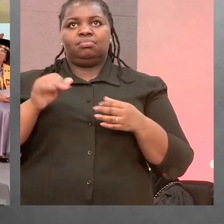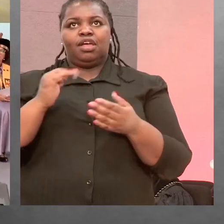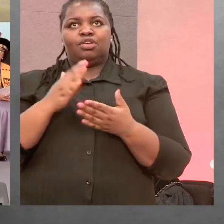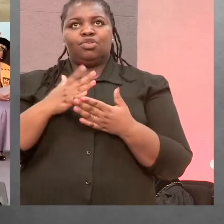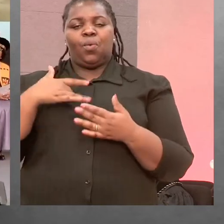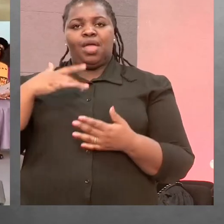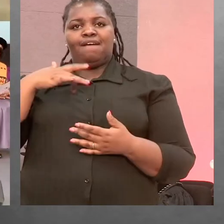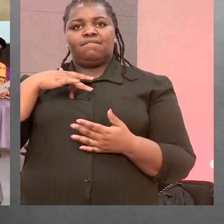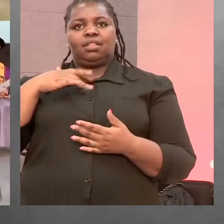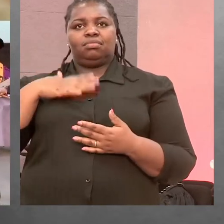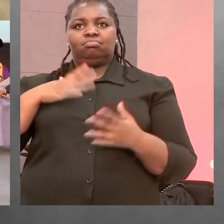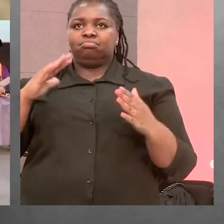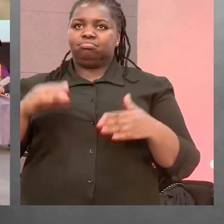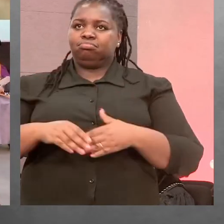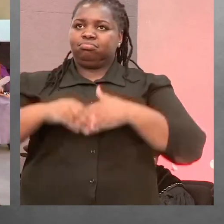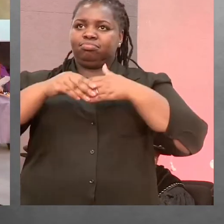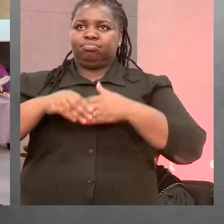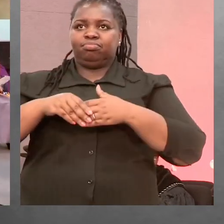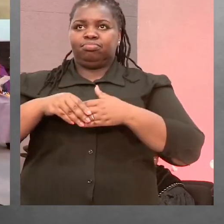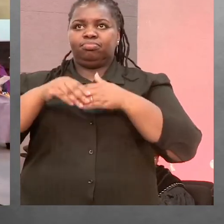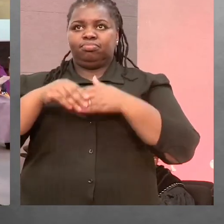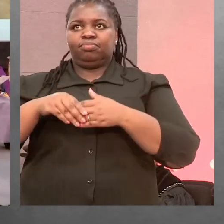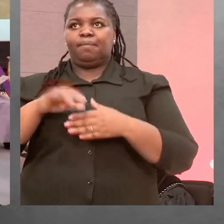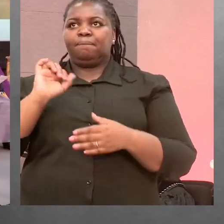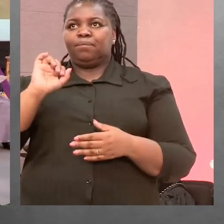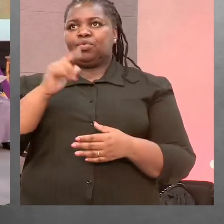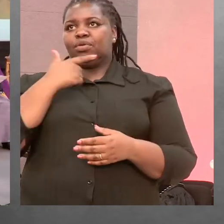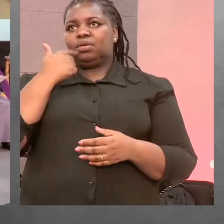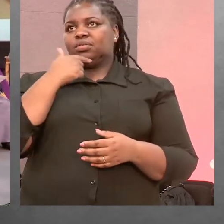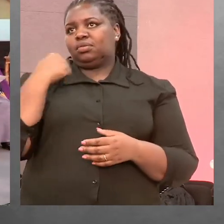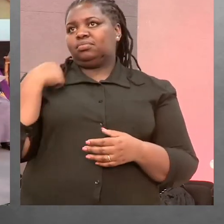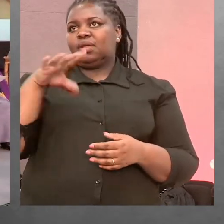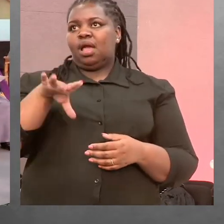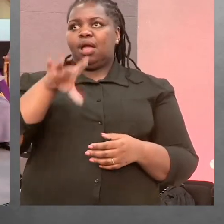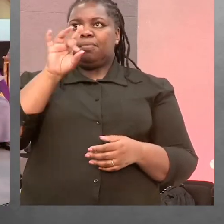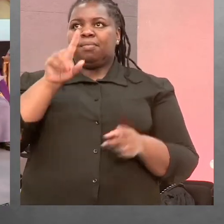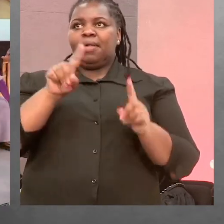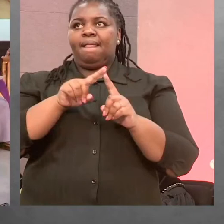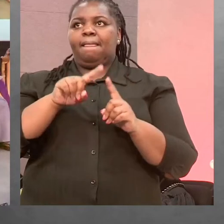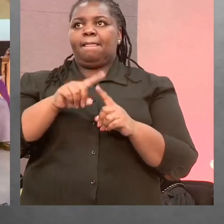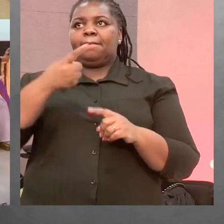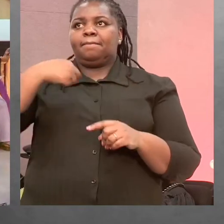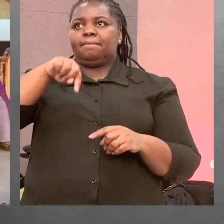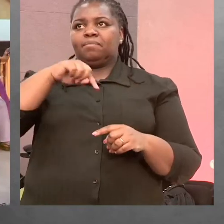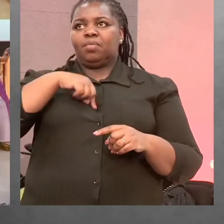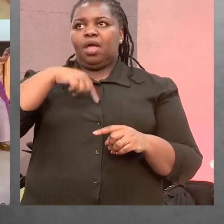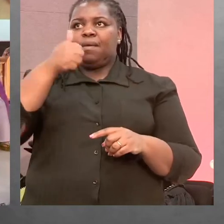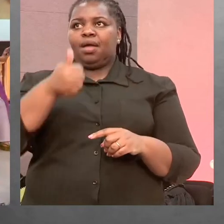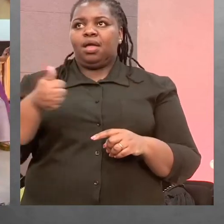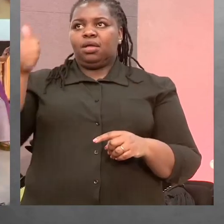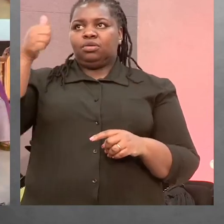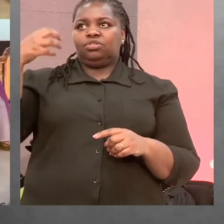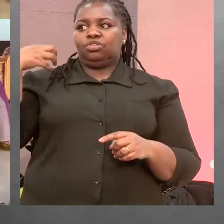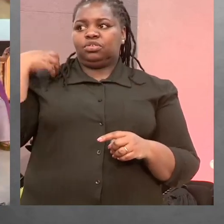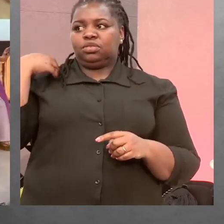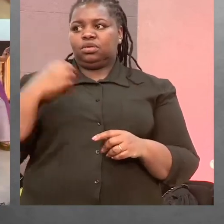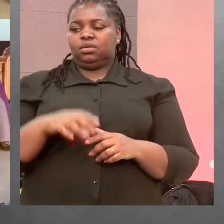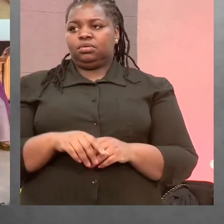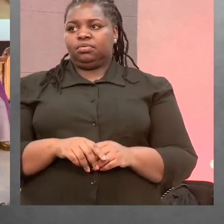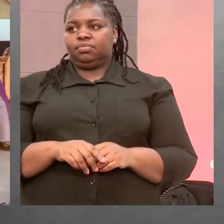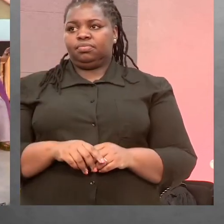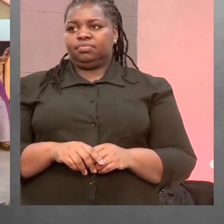heartfelt congratulations on your recent appointment as our esteemed Chancellor.